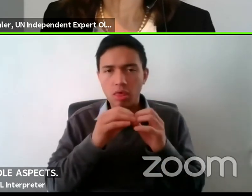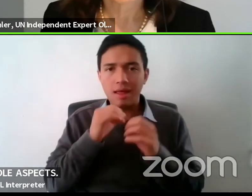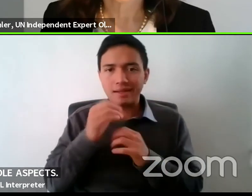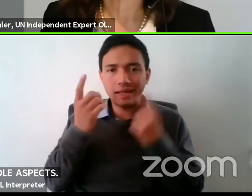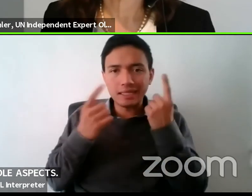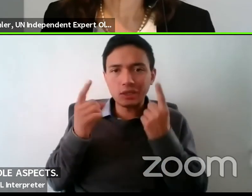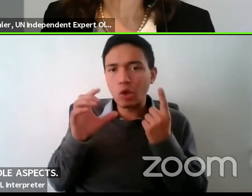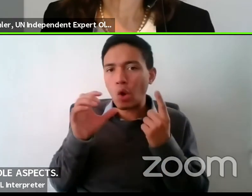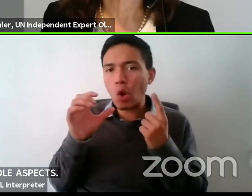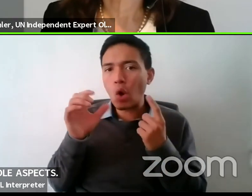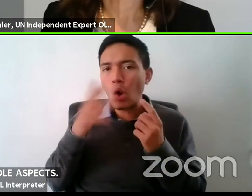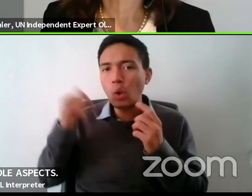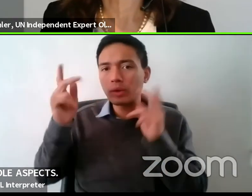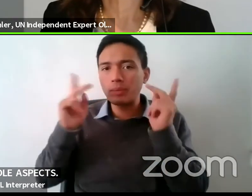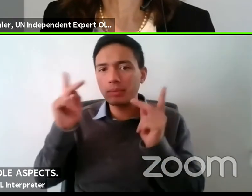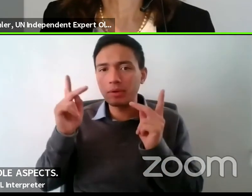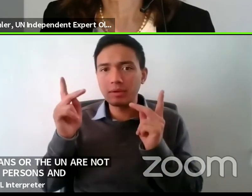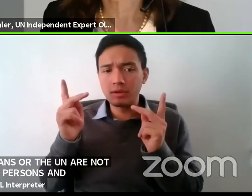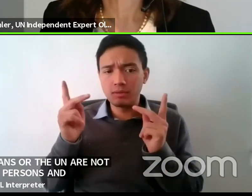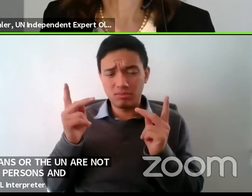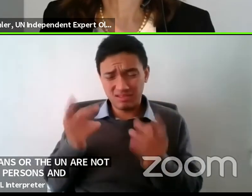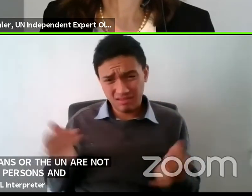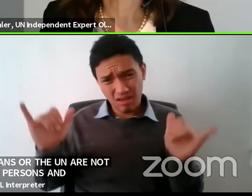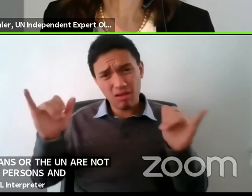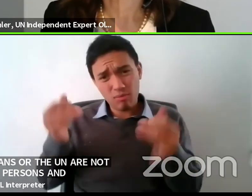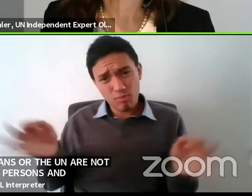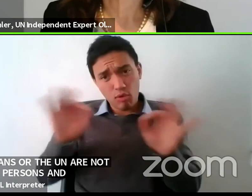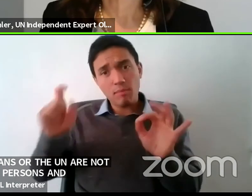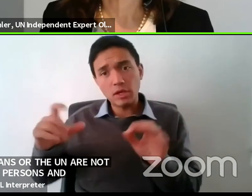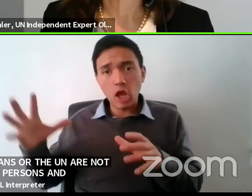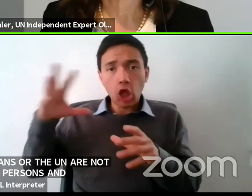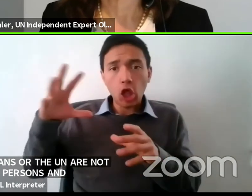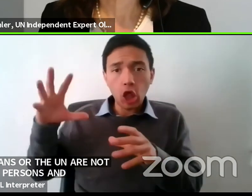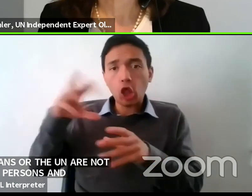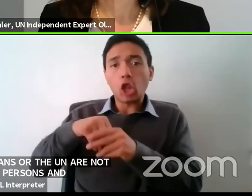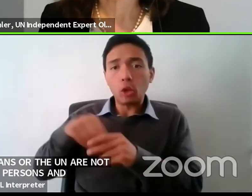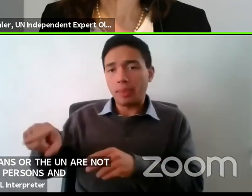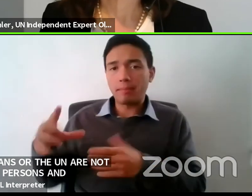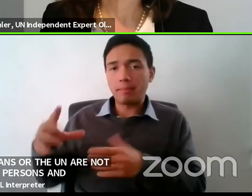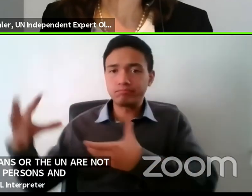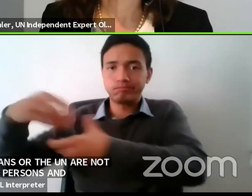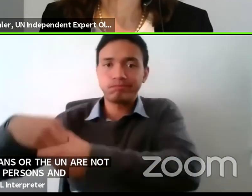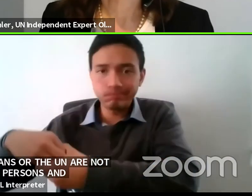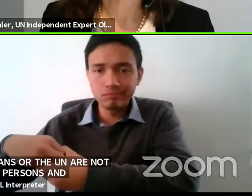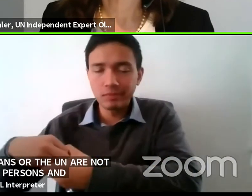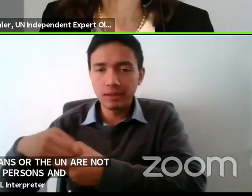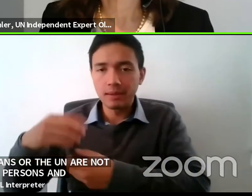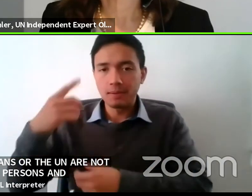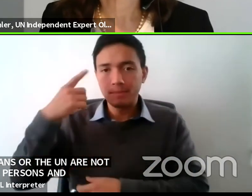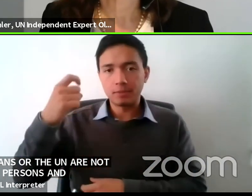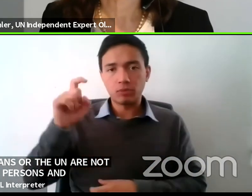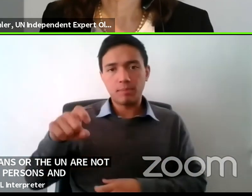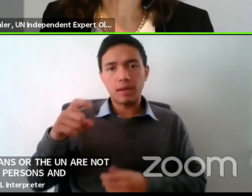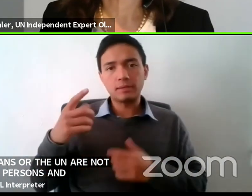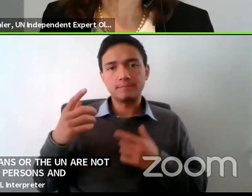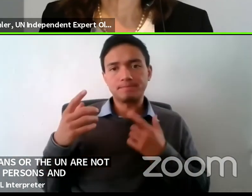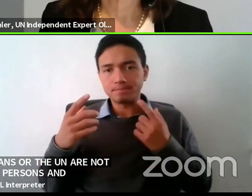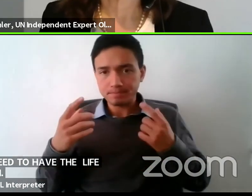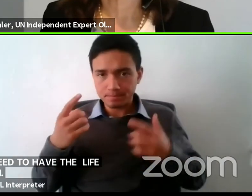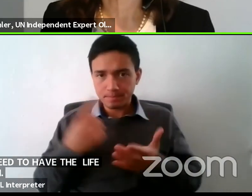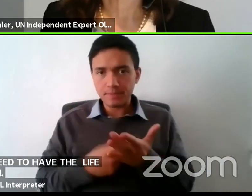and there they still need to be included because we need to have this life course approach. And this doesn't